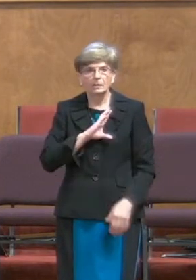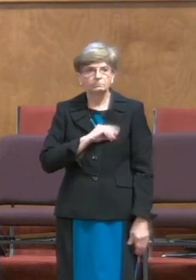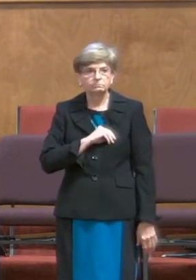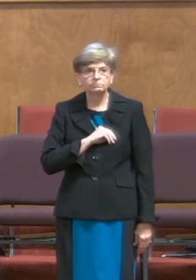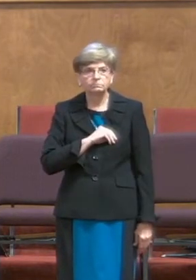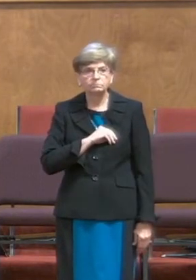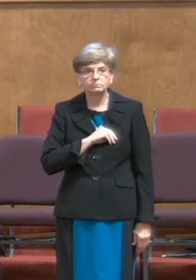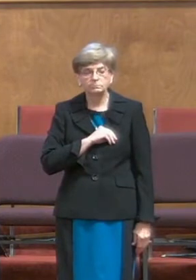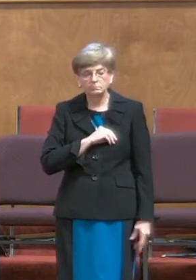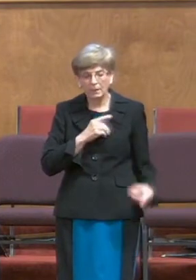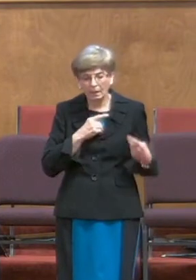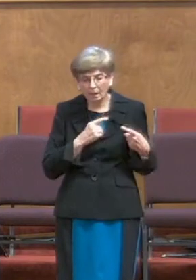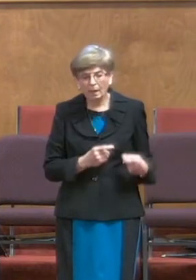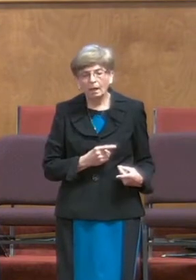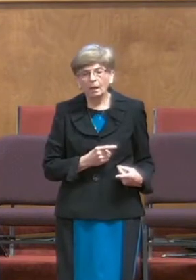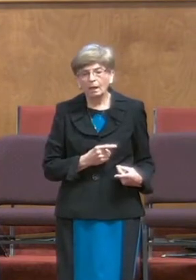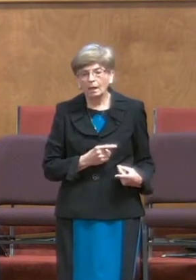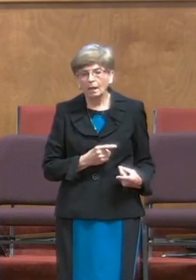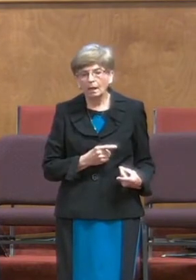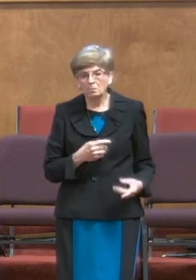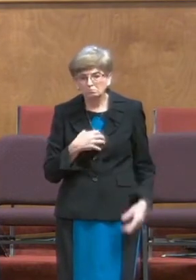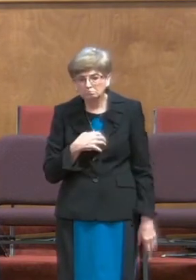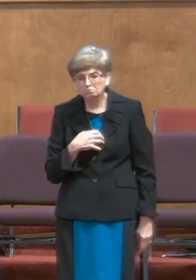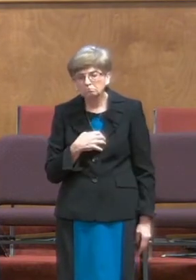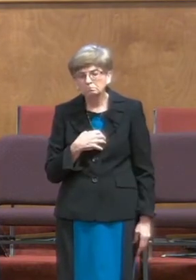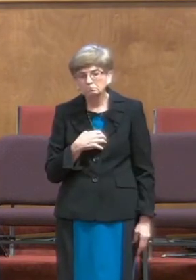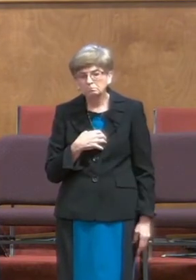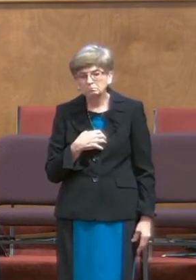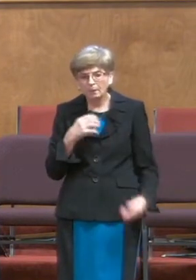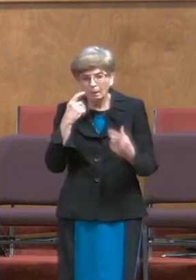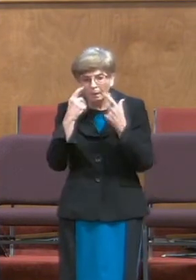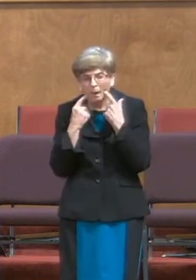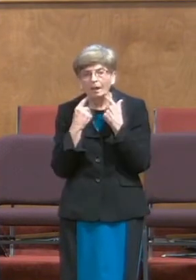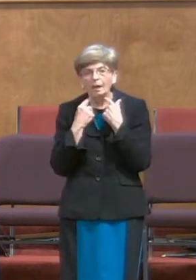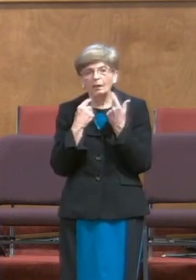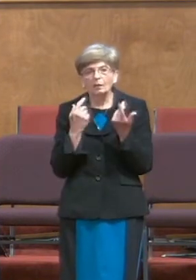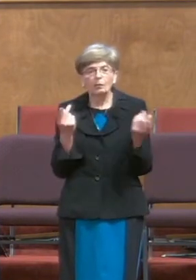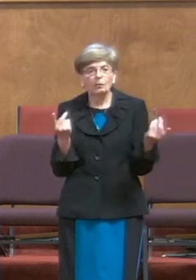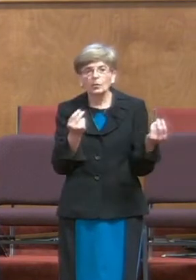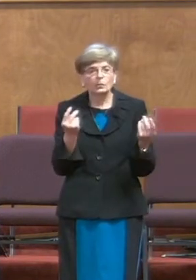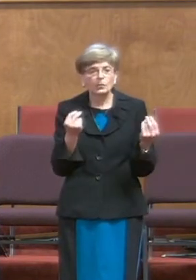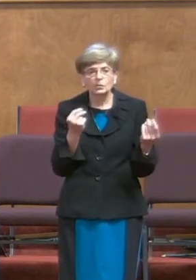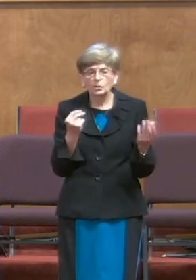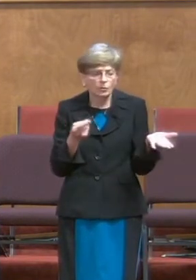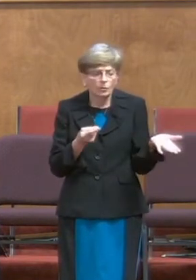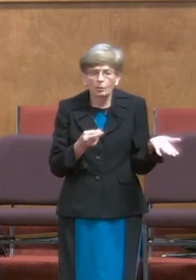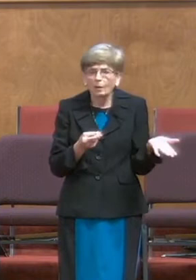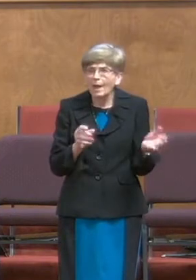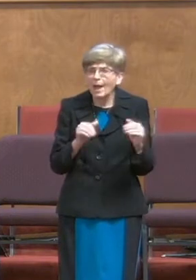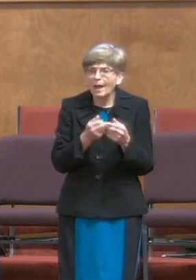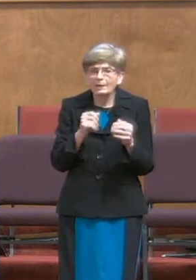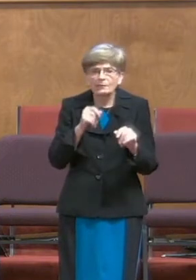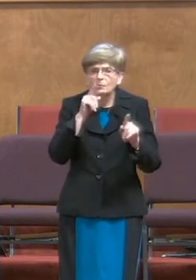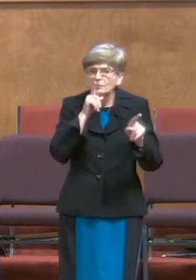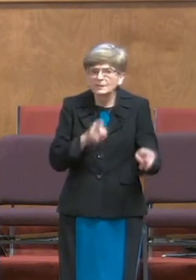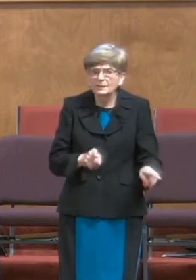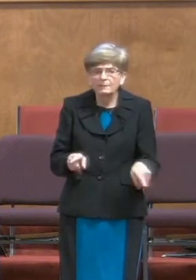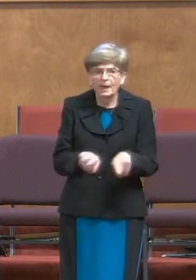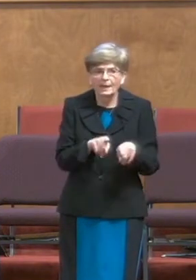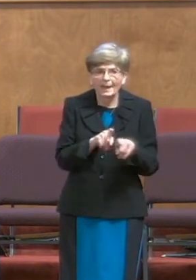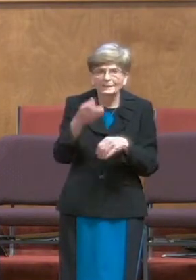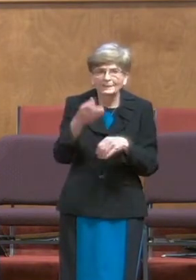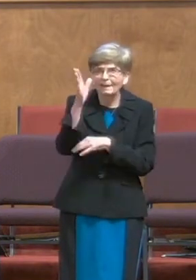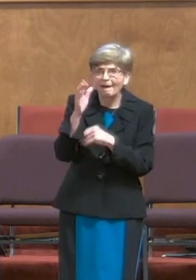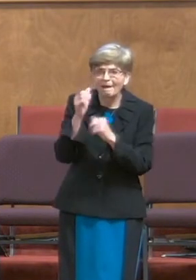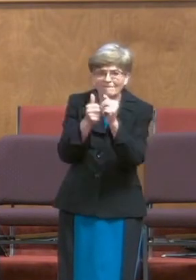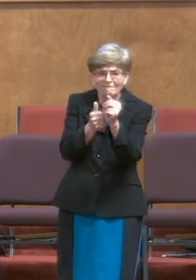life. And what do we do with this crisis situation? How should we respond as followers of